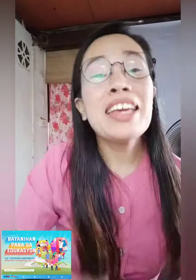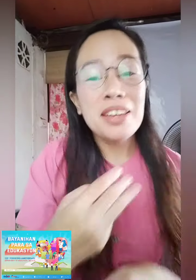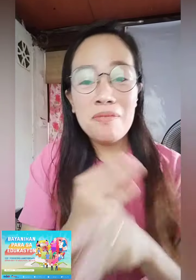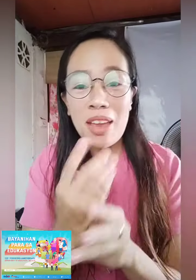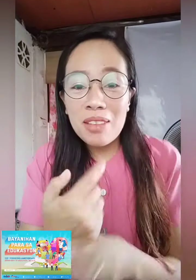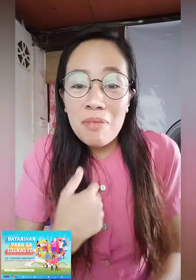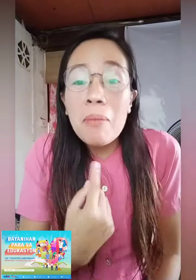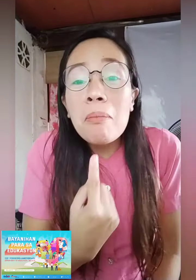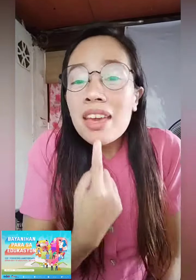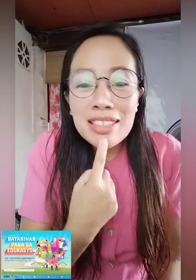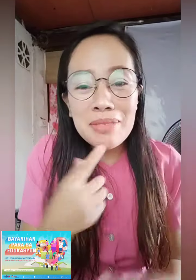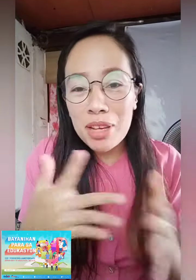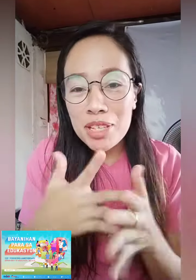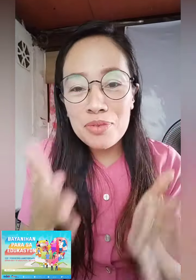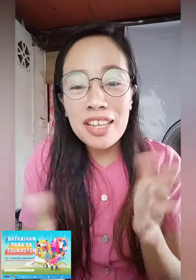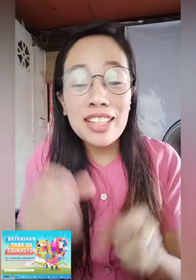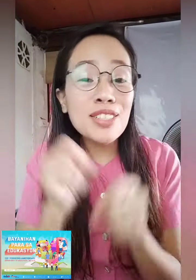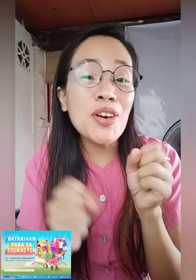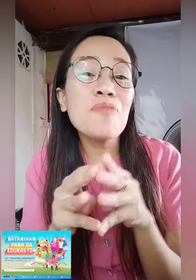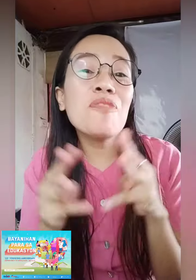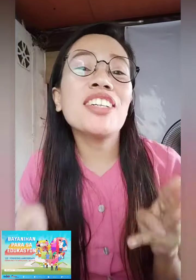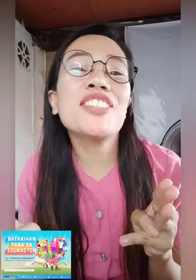It made me miss my students so much.